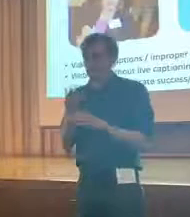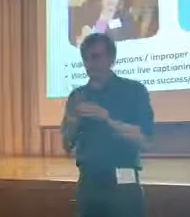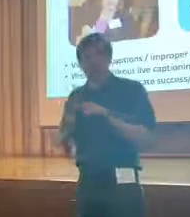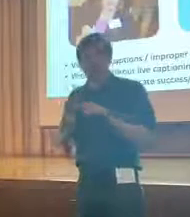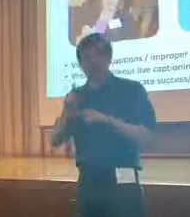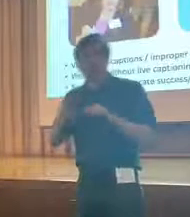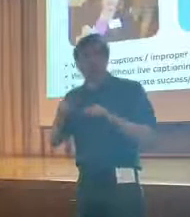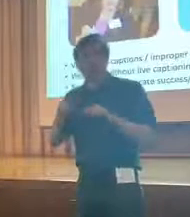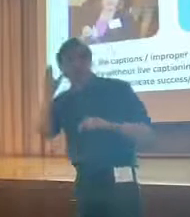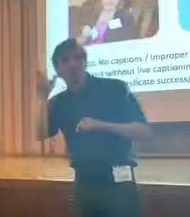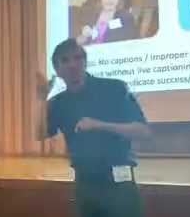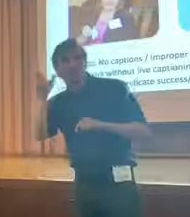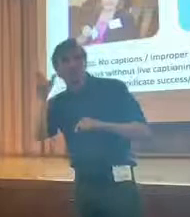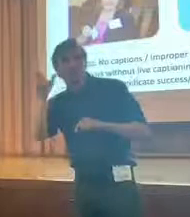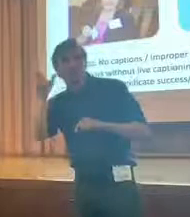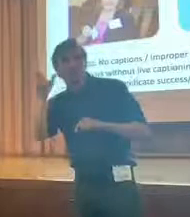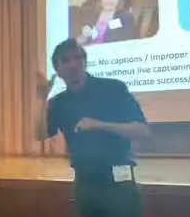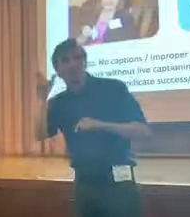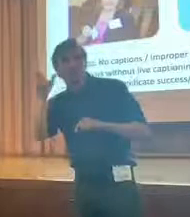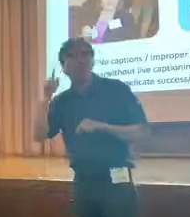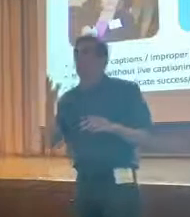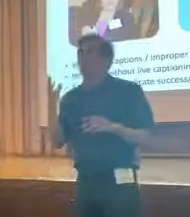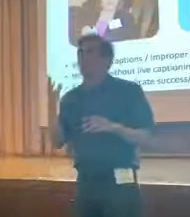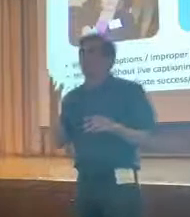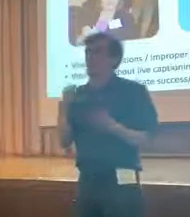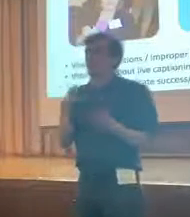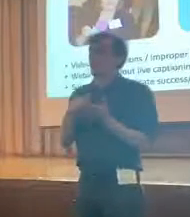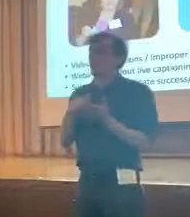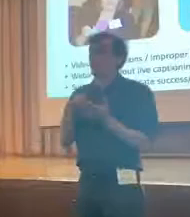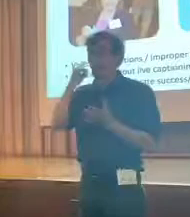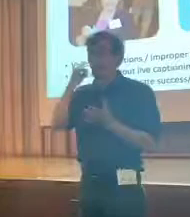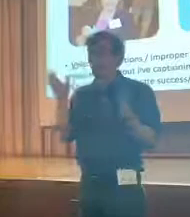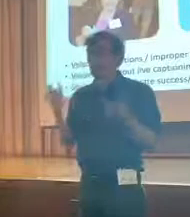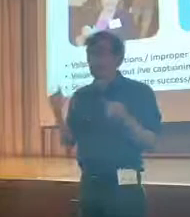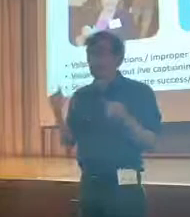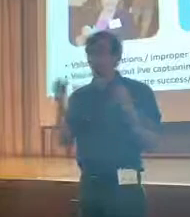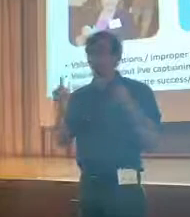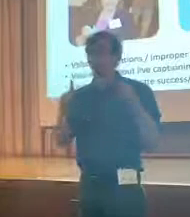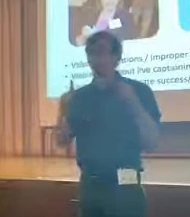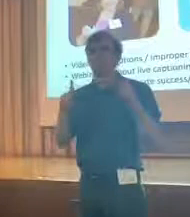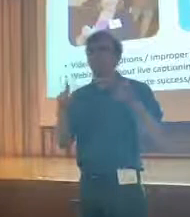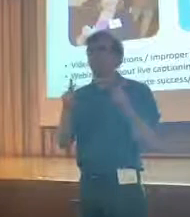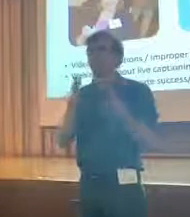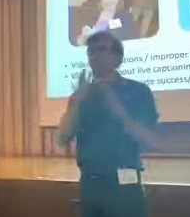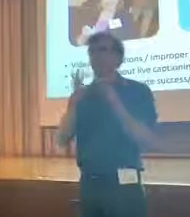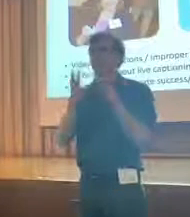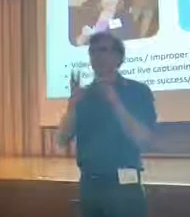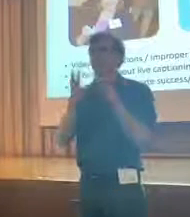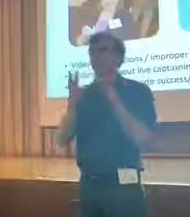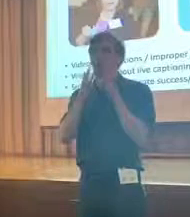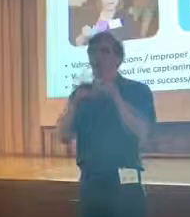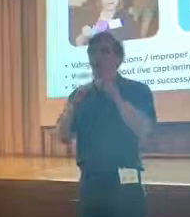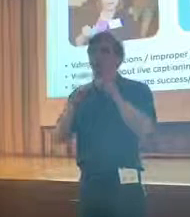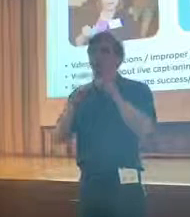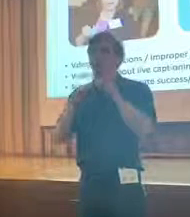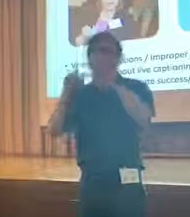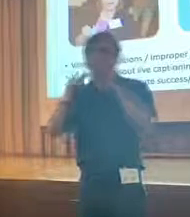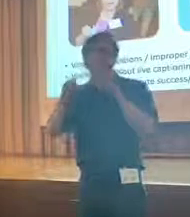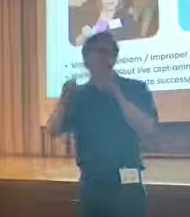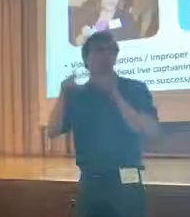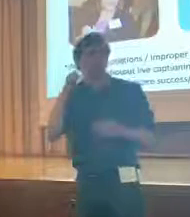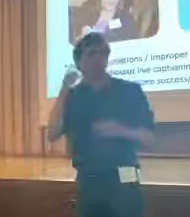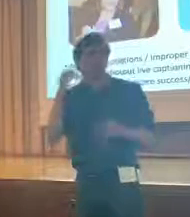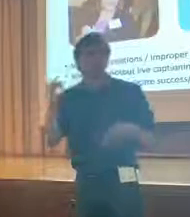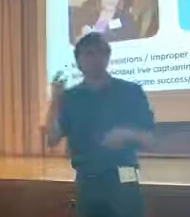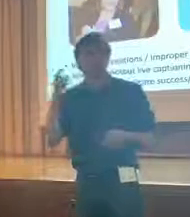up, particularly in a room with it where there's a lot of people talking. For her, videos